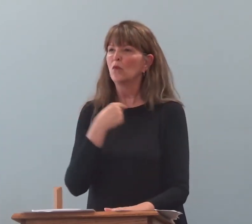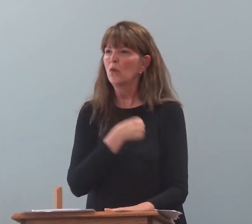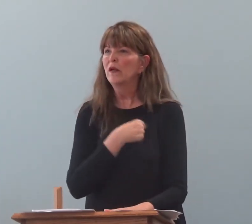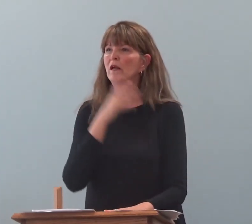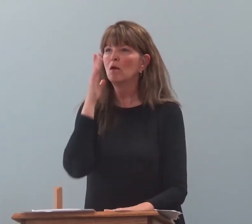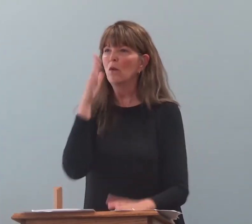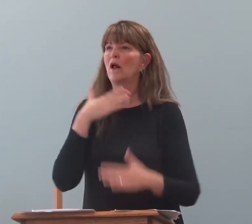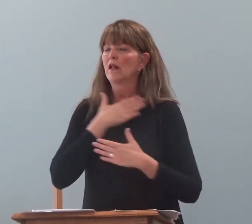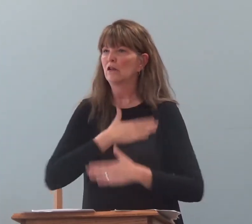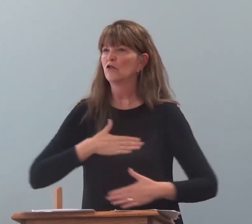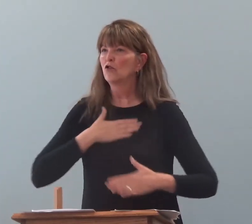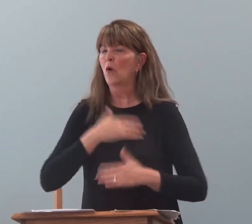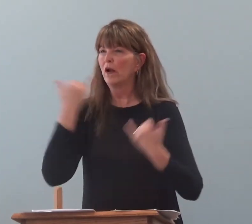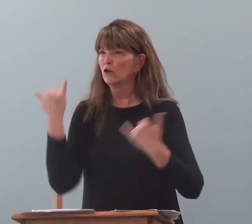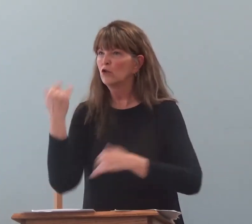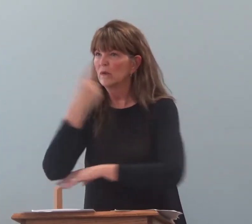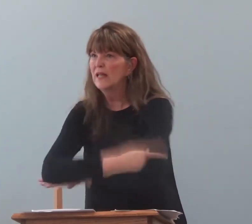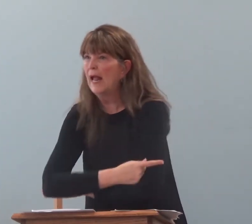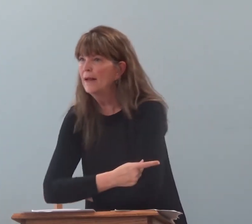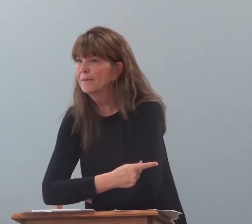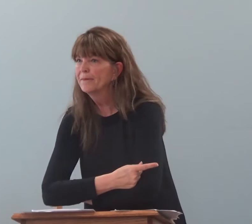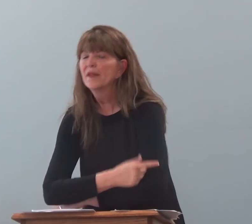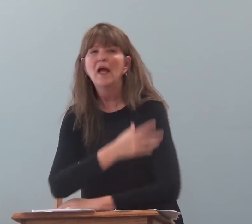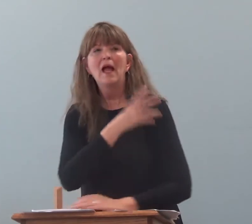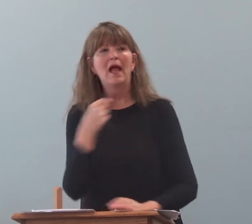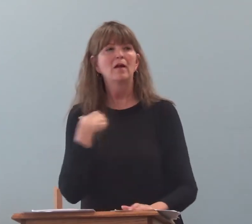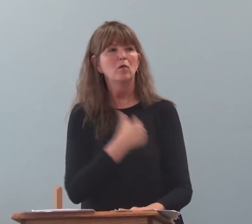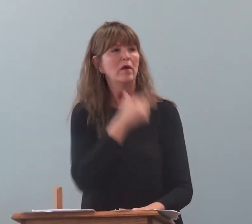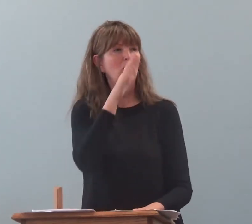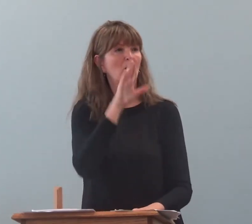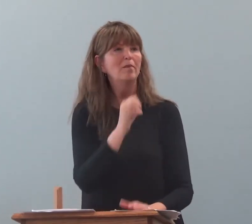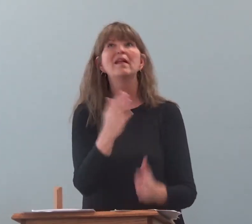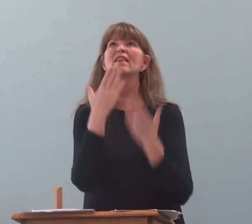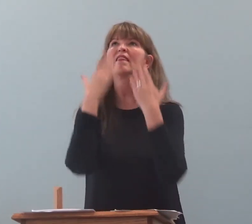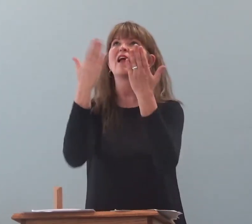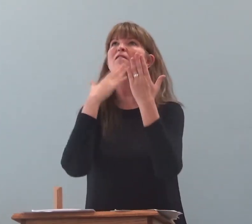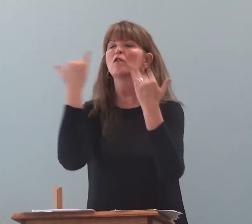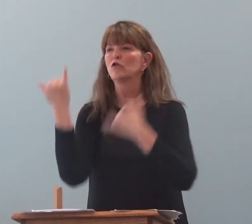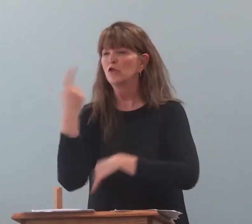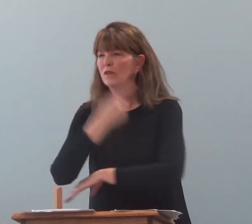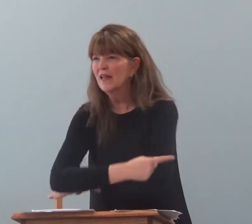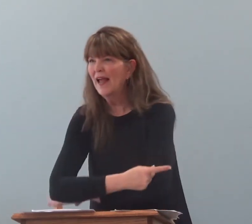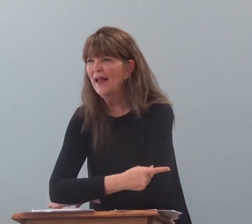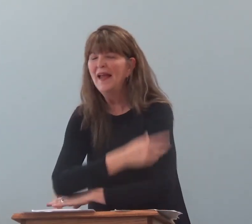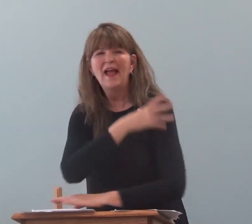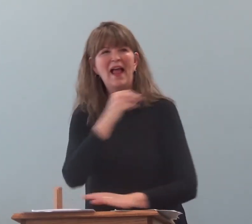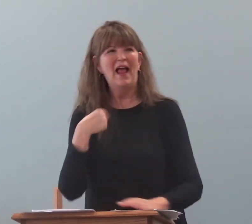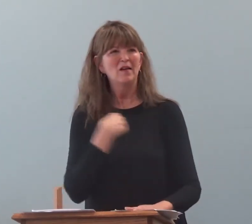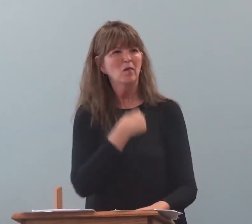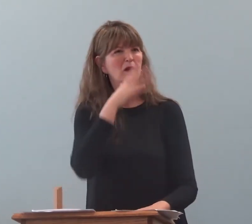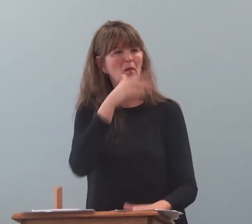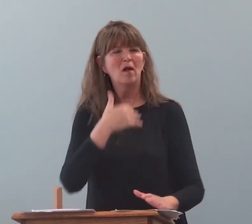image of God, and we will enjoy this day. And we will be thankful this